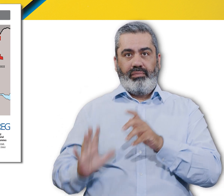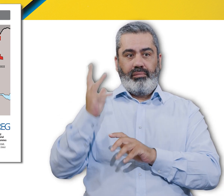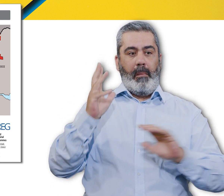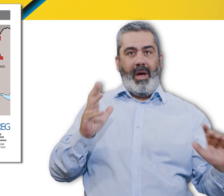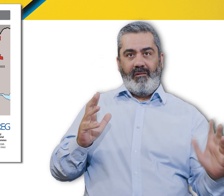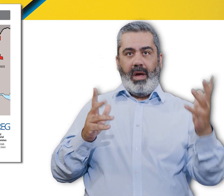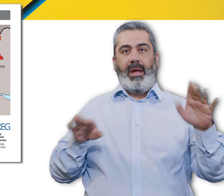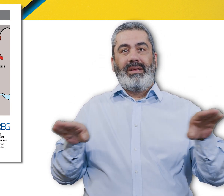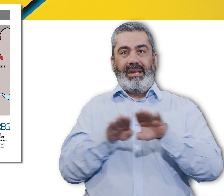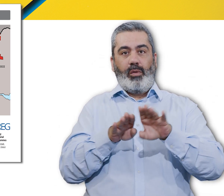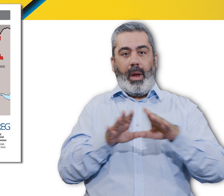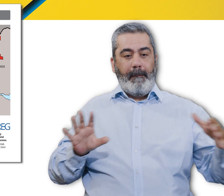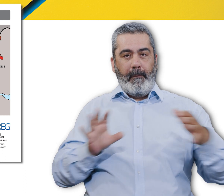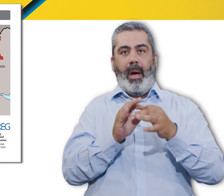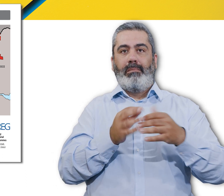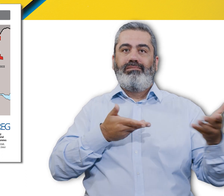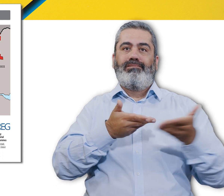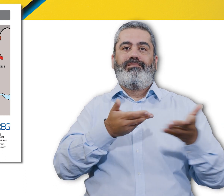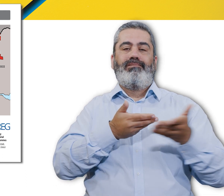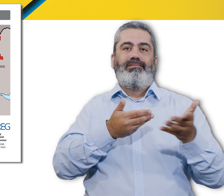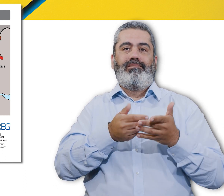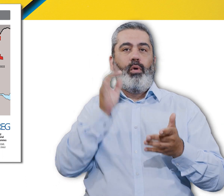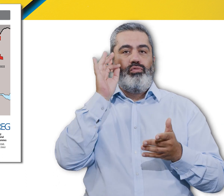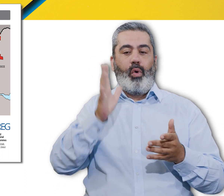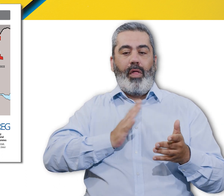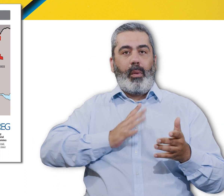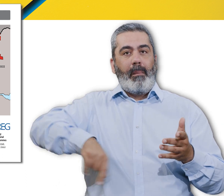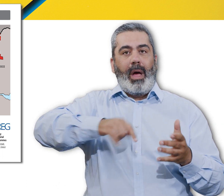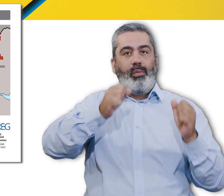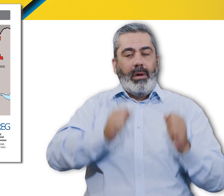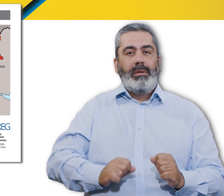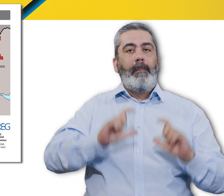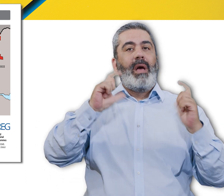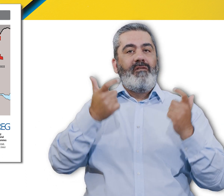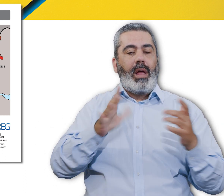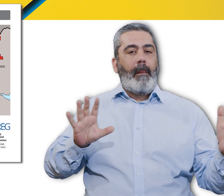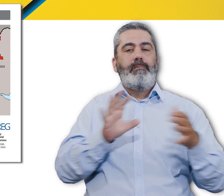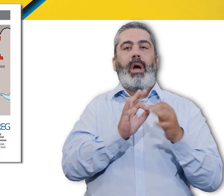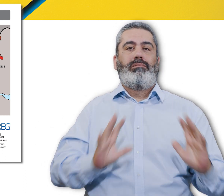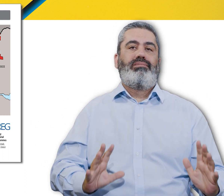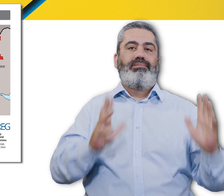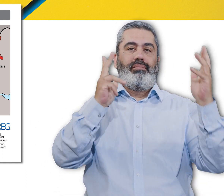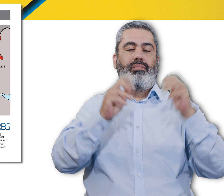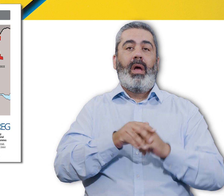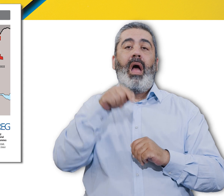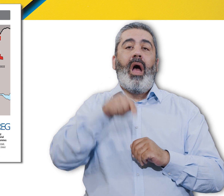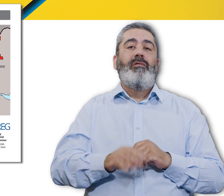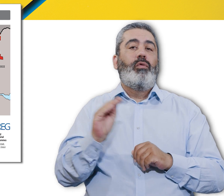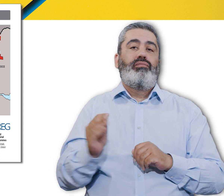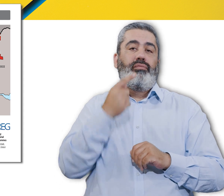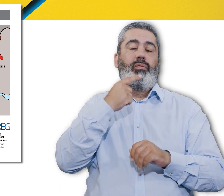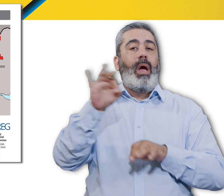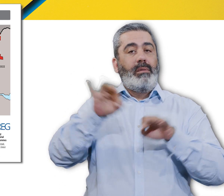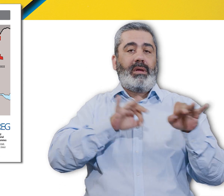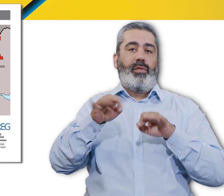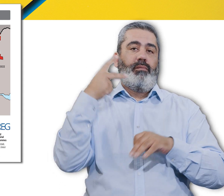cross-border cooperation among local population and regional institutions, in accordance with EU and national policies, in order to address